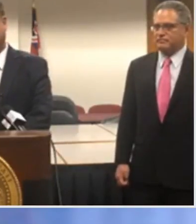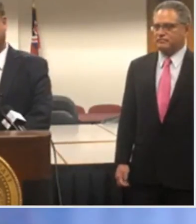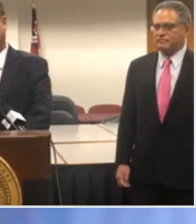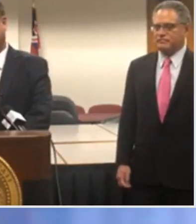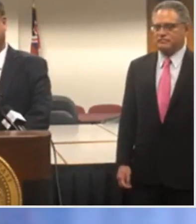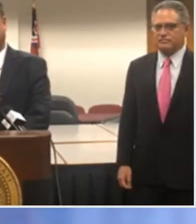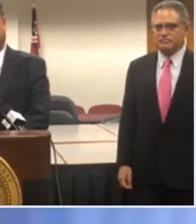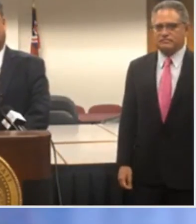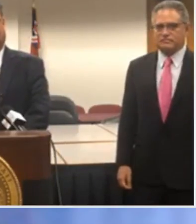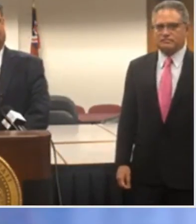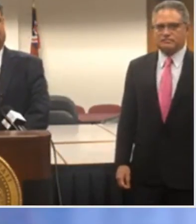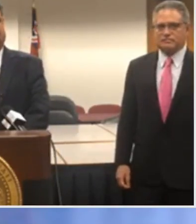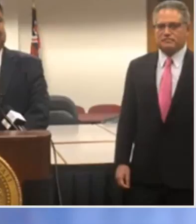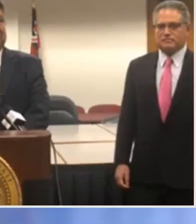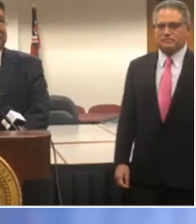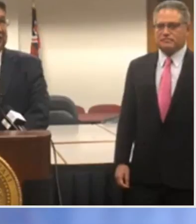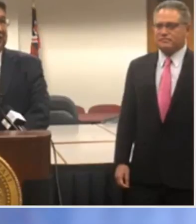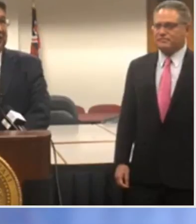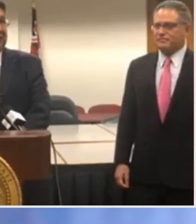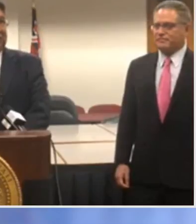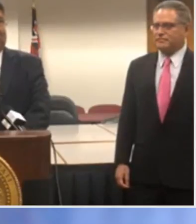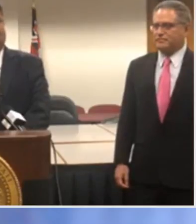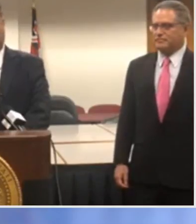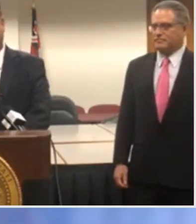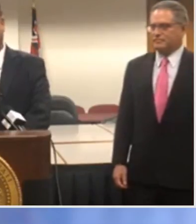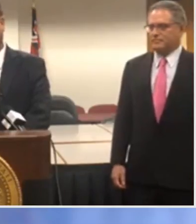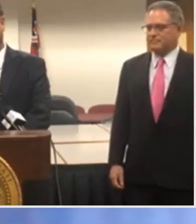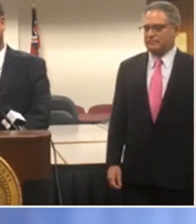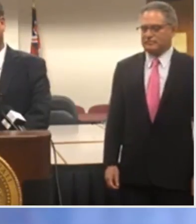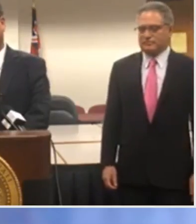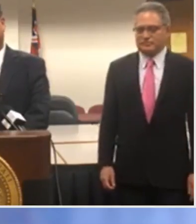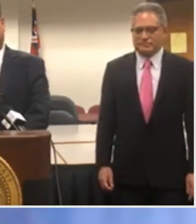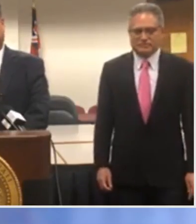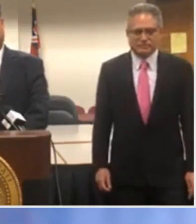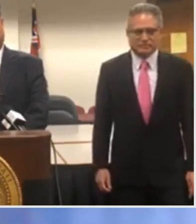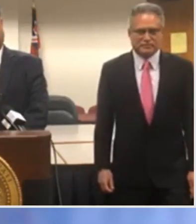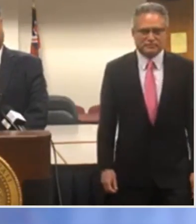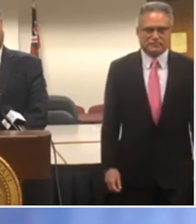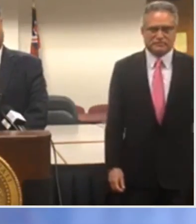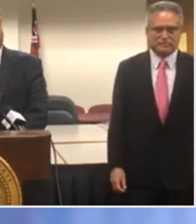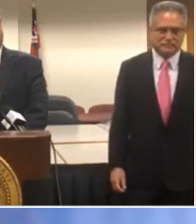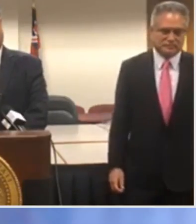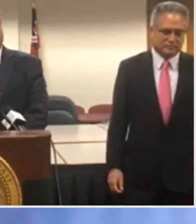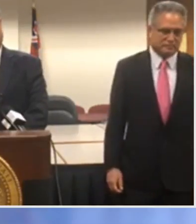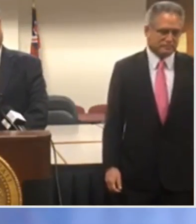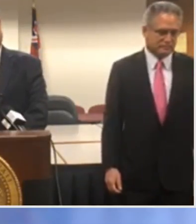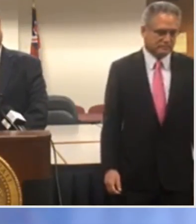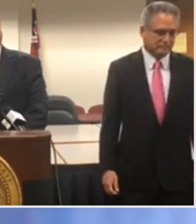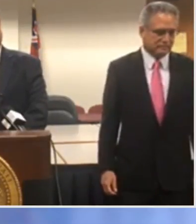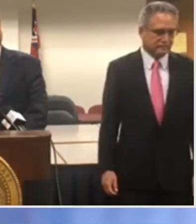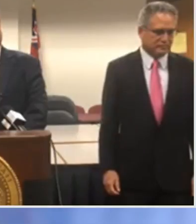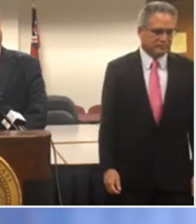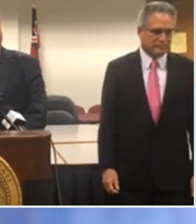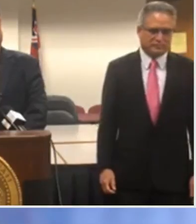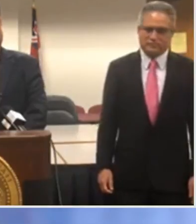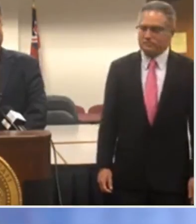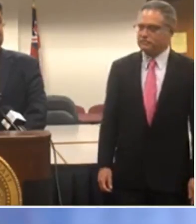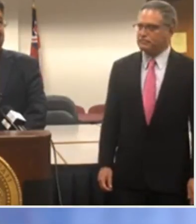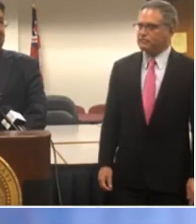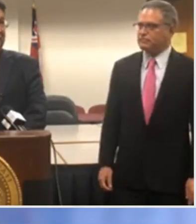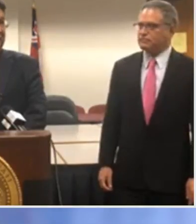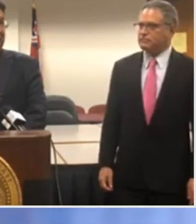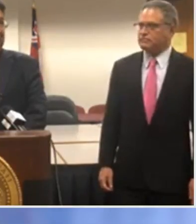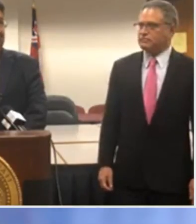that. The second thing, as the speaker said, we will be open for business, but in the suspension of the